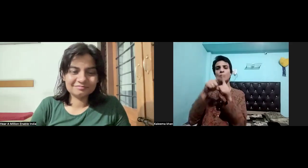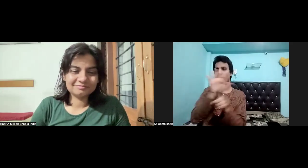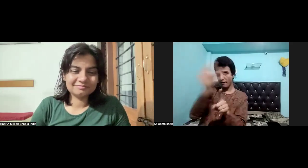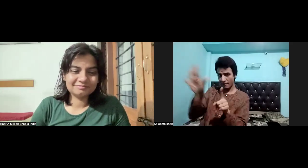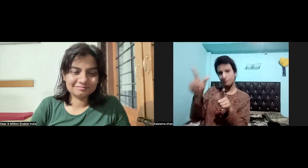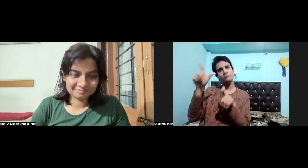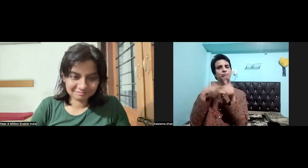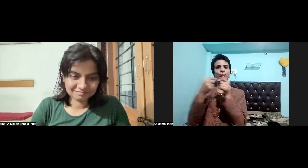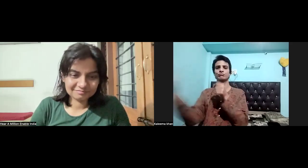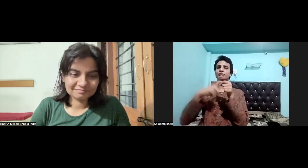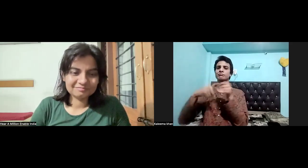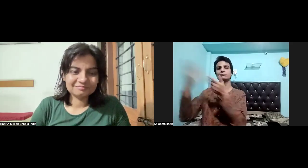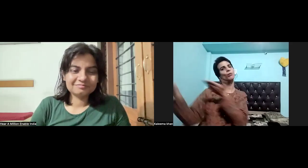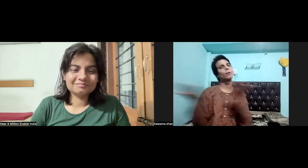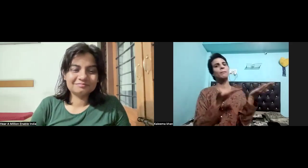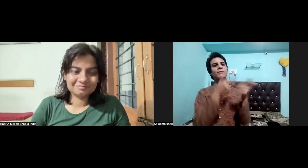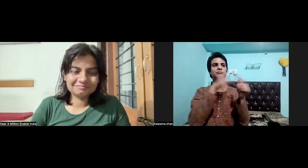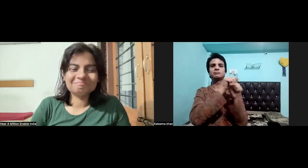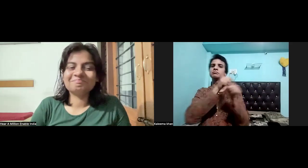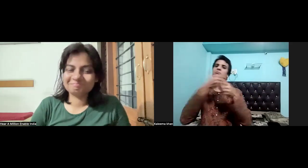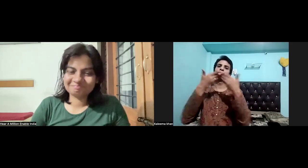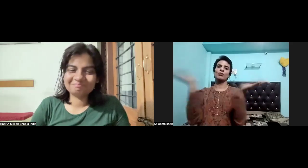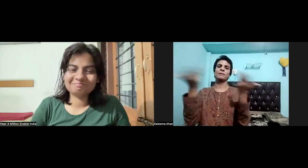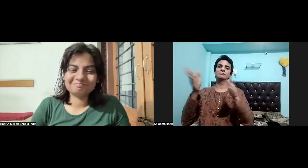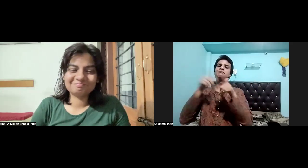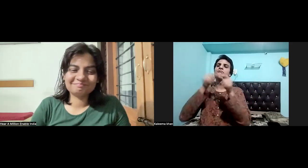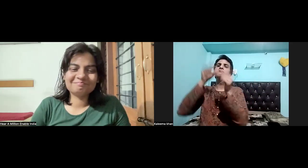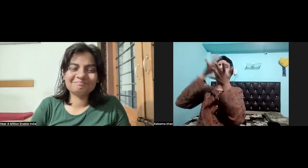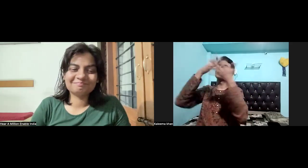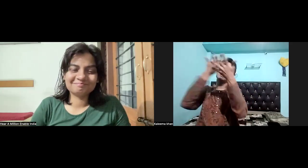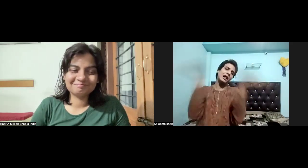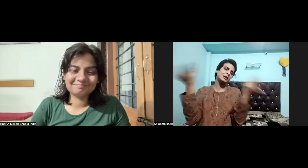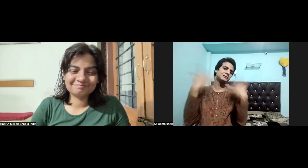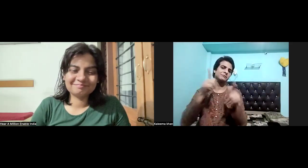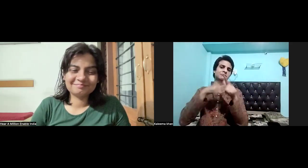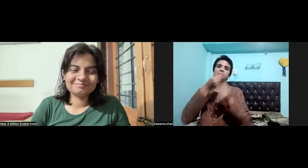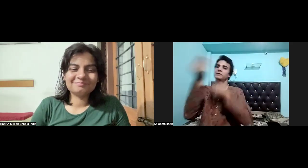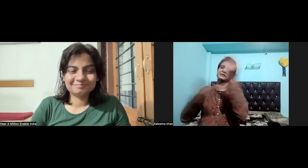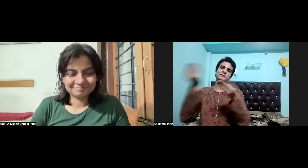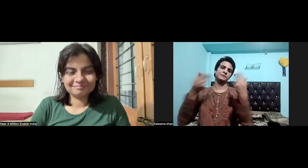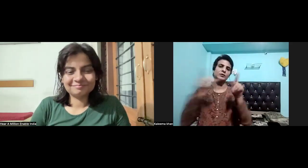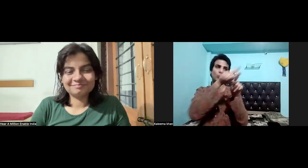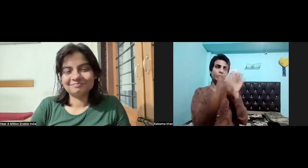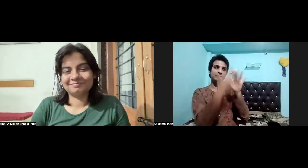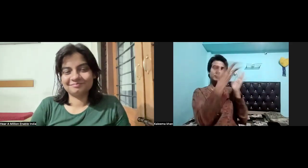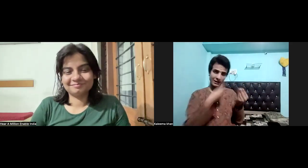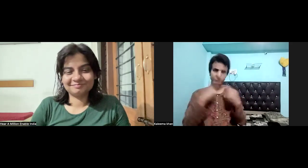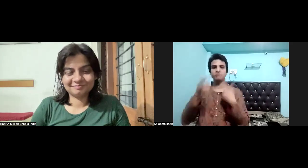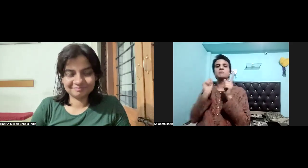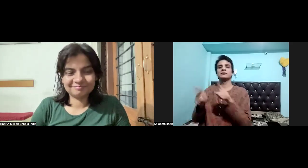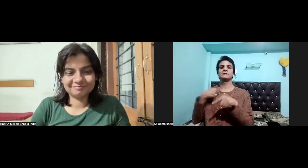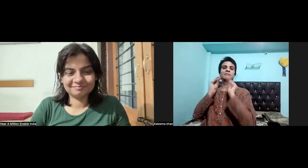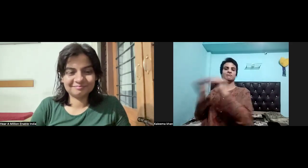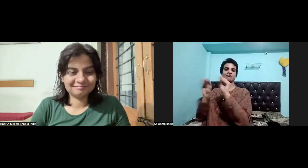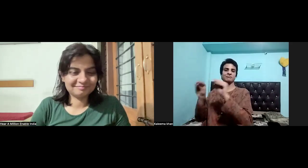to not to feel oppressed, right? So the organization was quite open to have other deaf people too, and